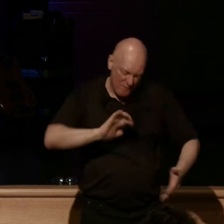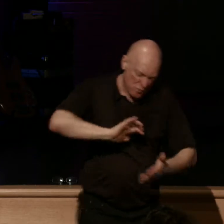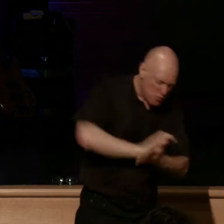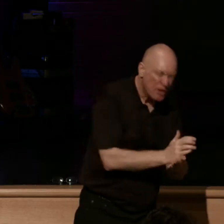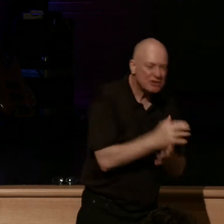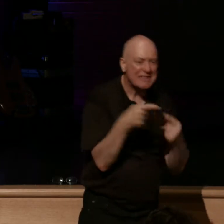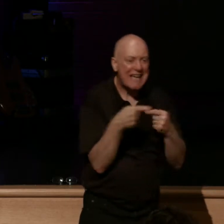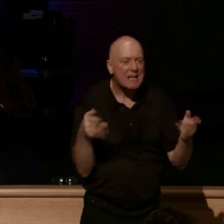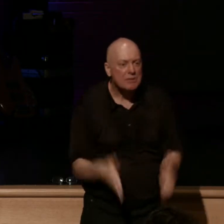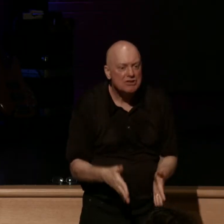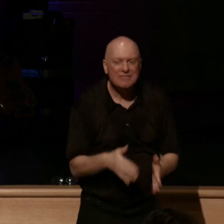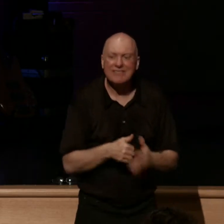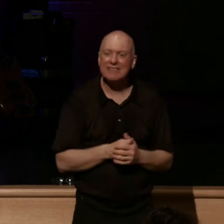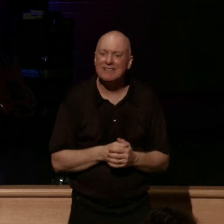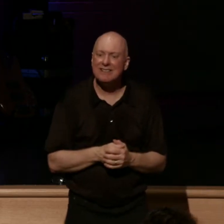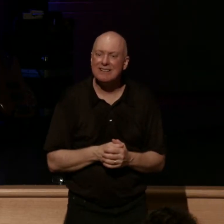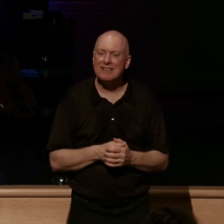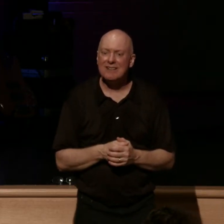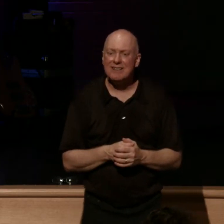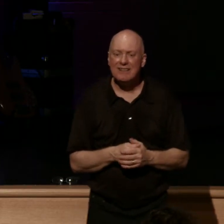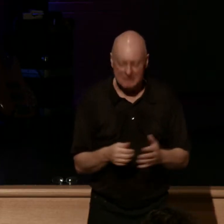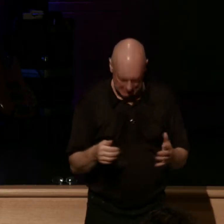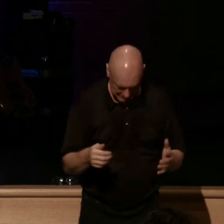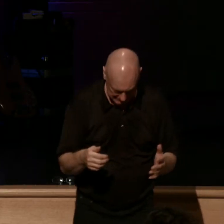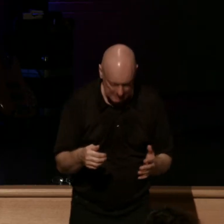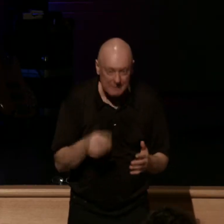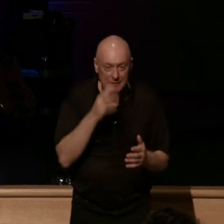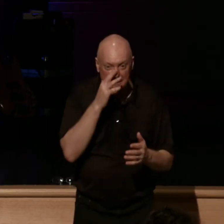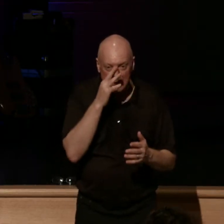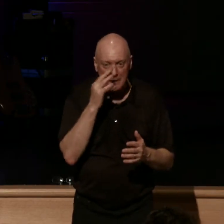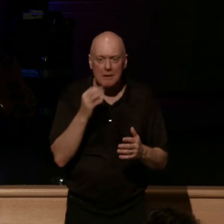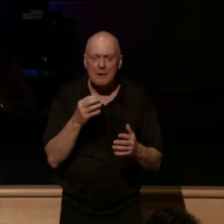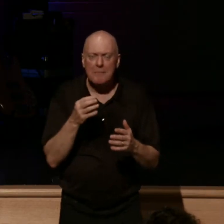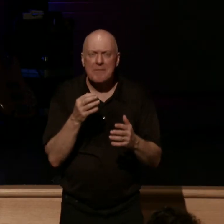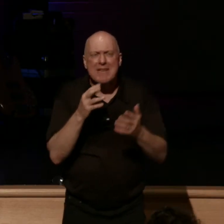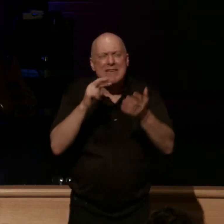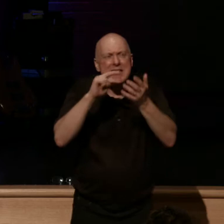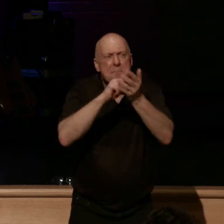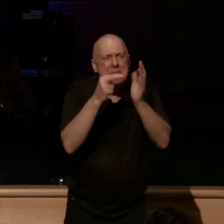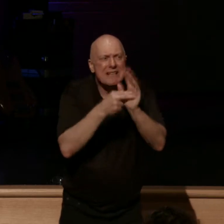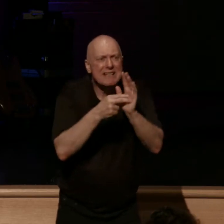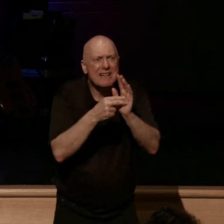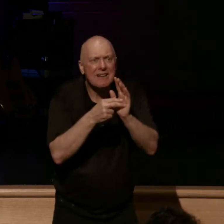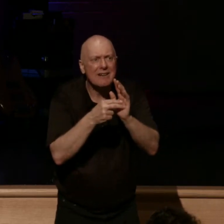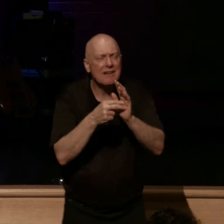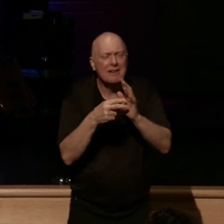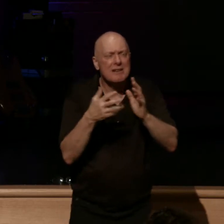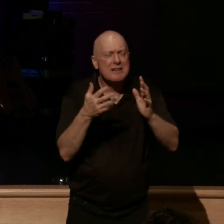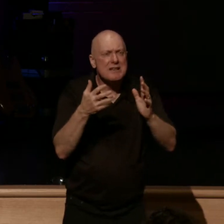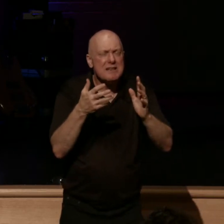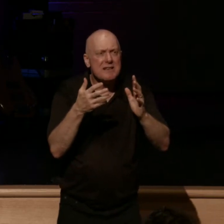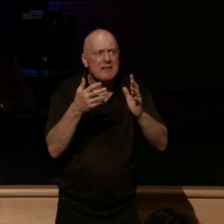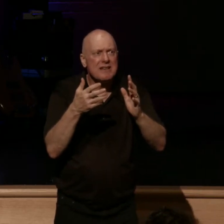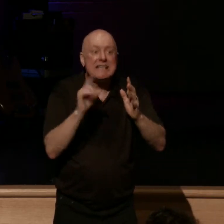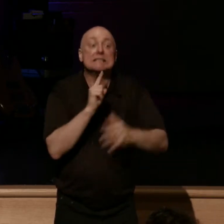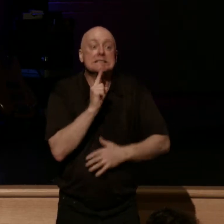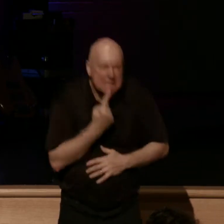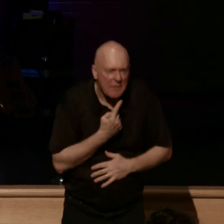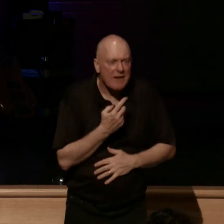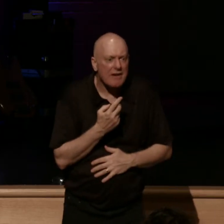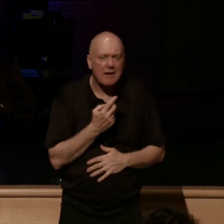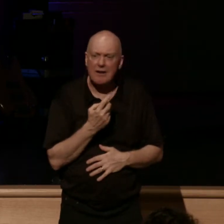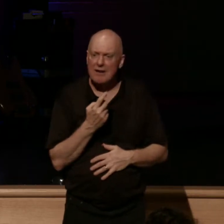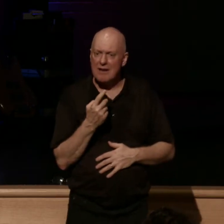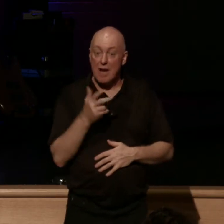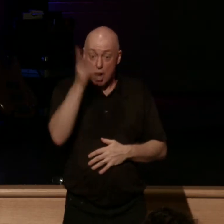enemies. And on his thighs written the name, the word of God. I mean, it's It's incredibly serious, and his